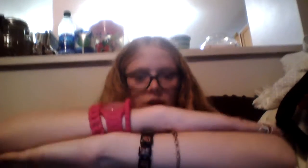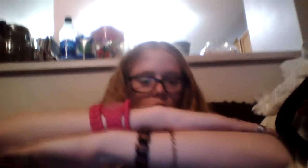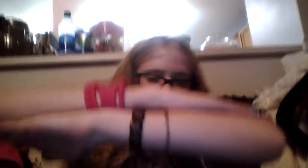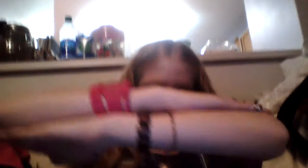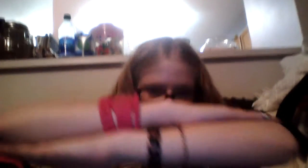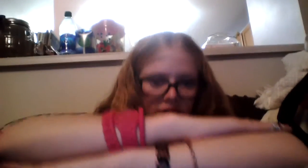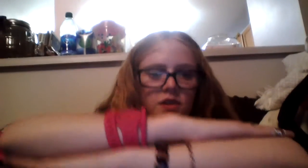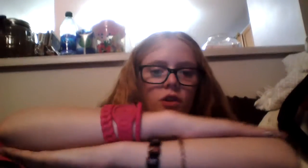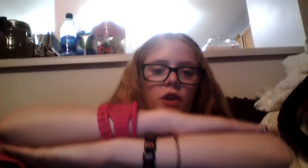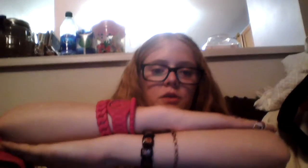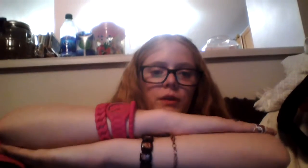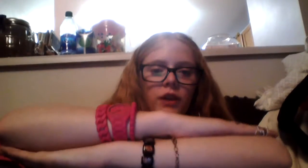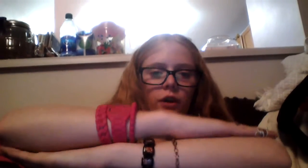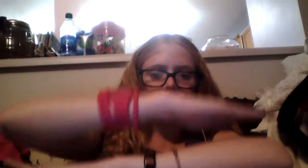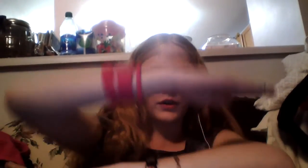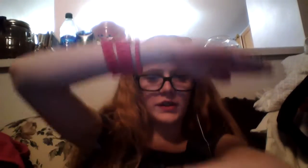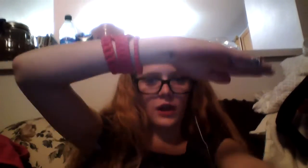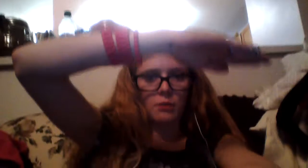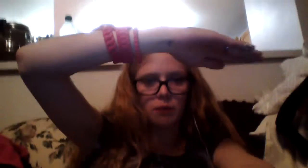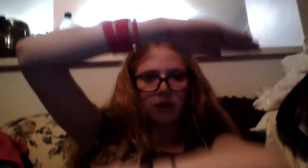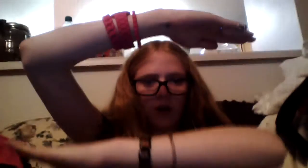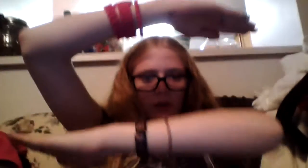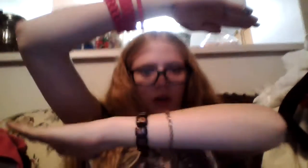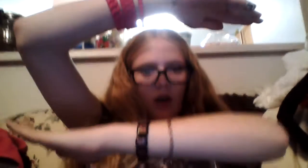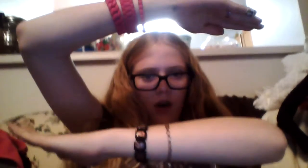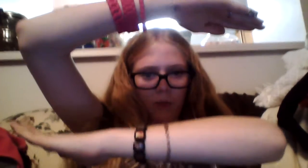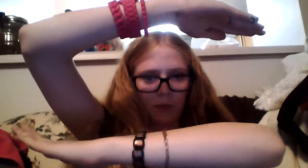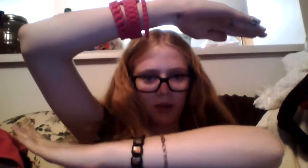window. So this is closed window. You would say, open window, open window.